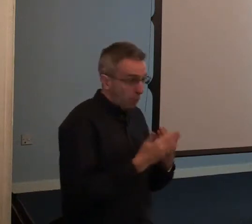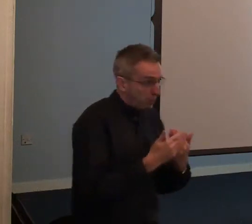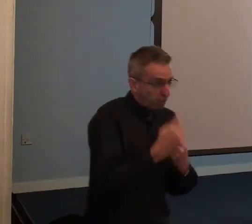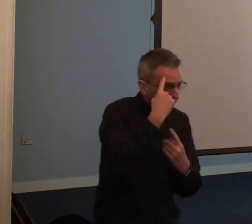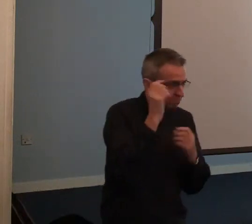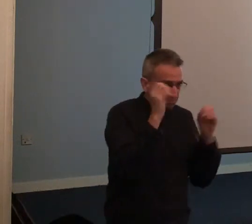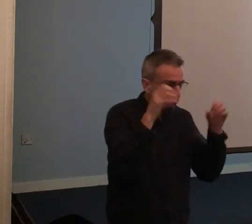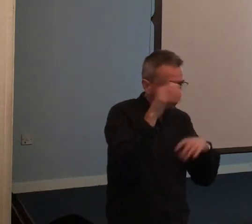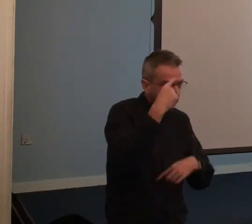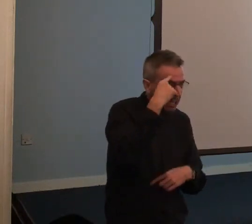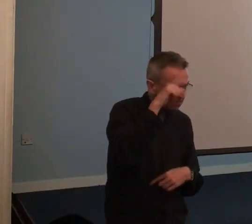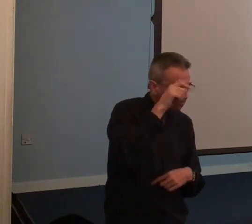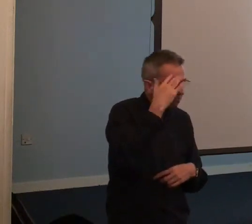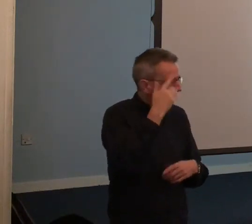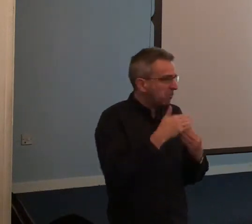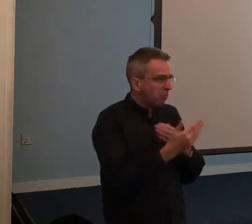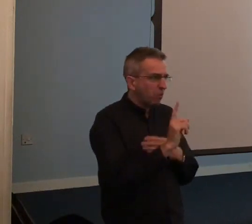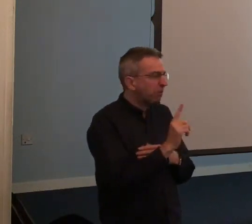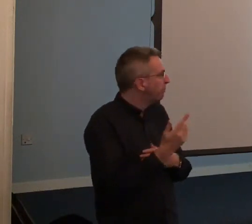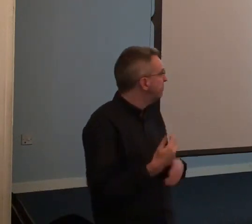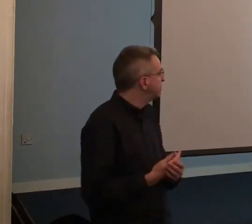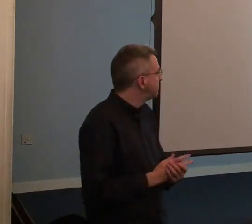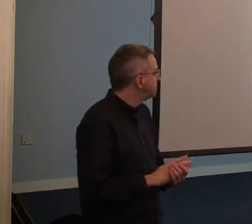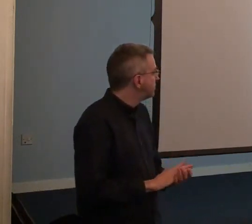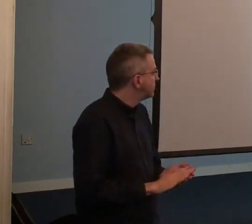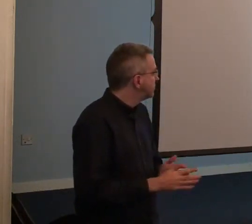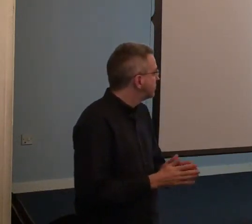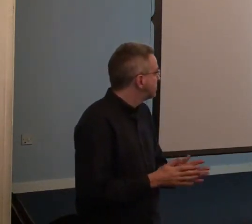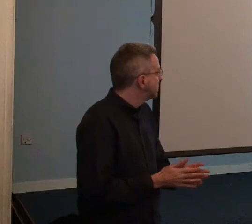data. Maybe there's more that you can think of as well.